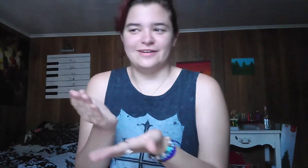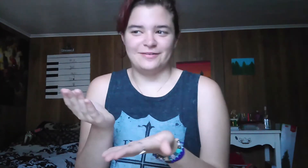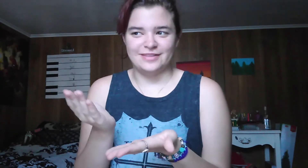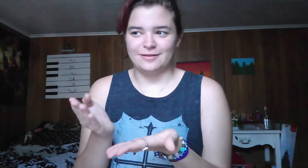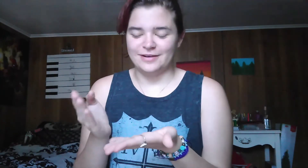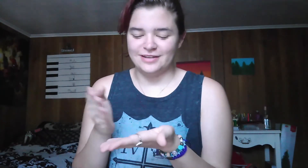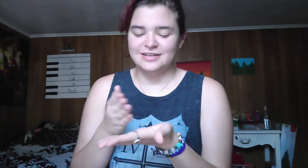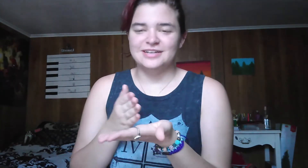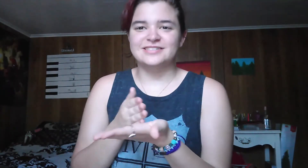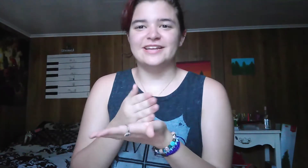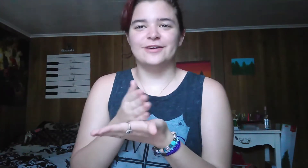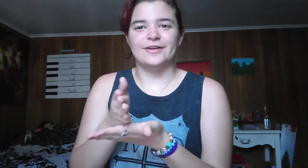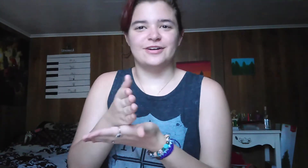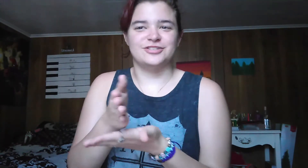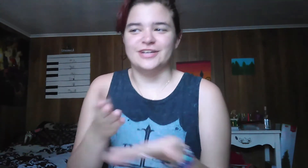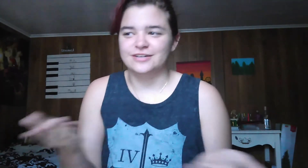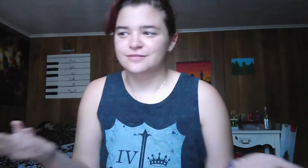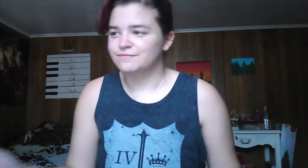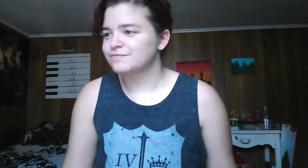I would think about it. A snake going across your hand.